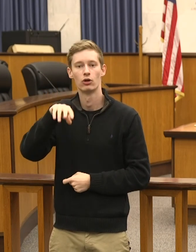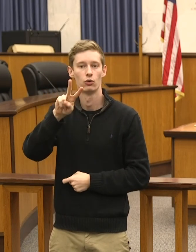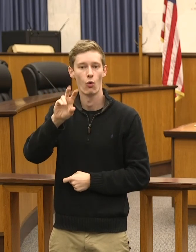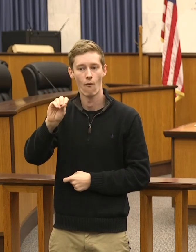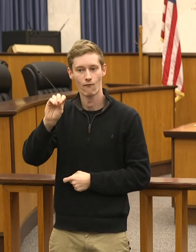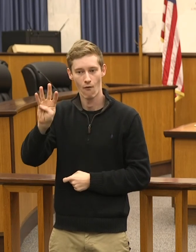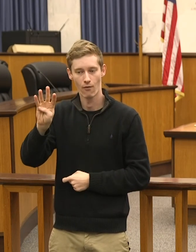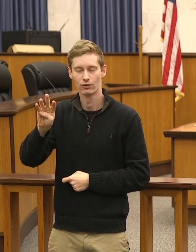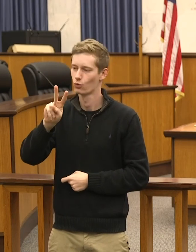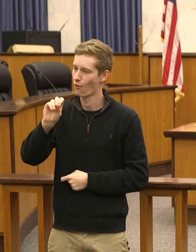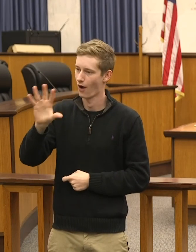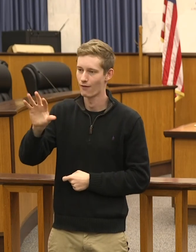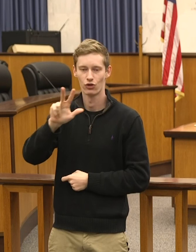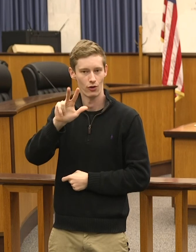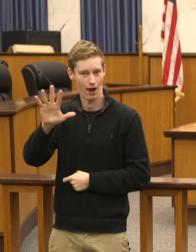804-205-3501.